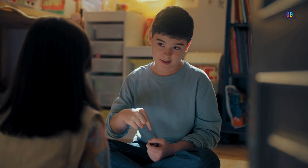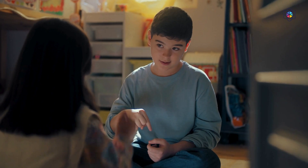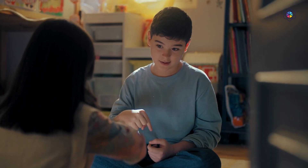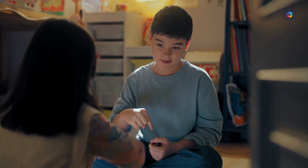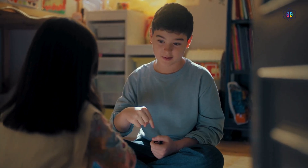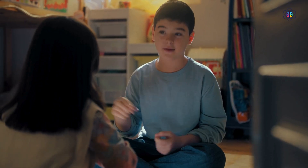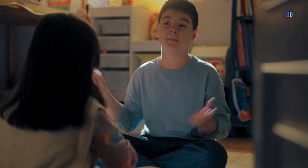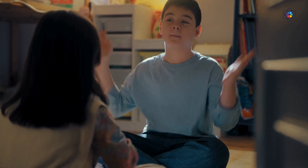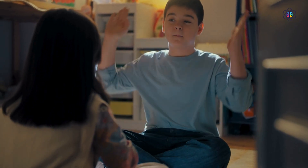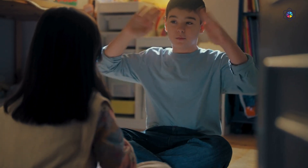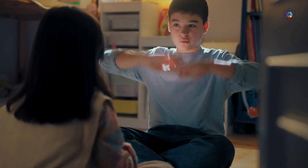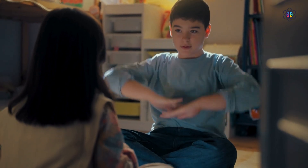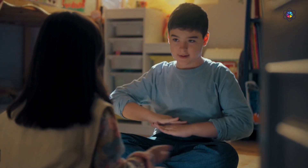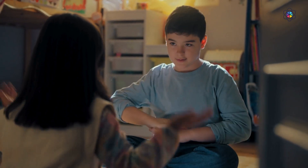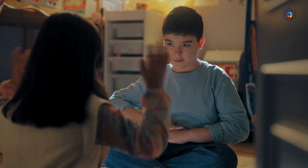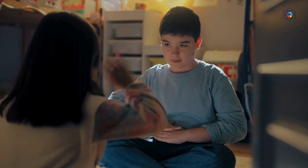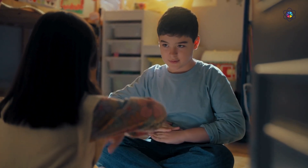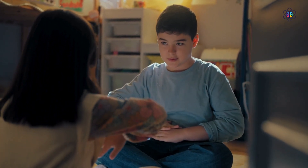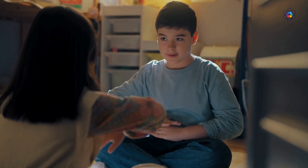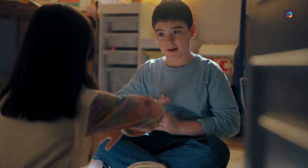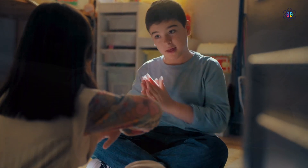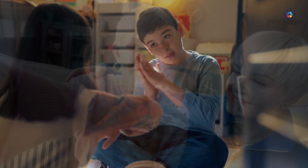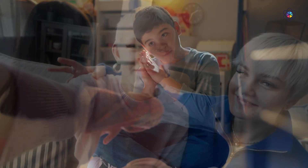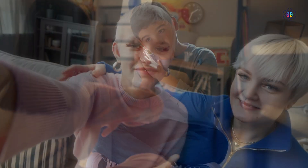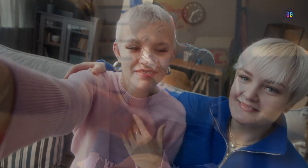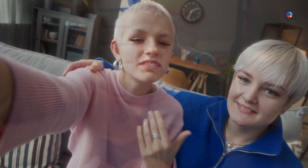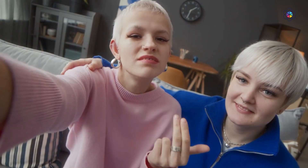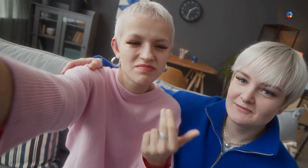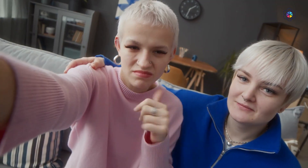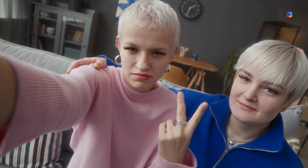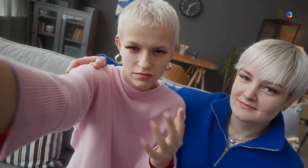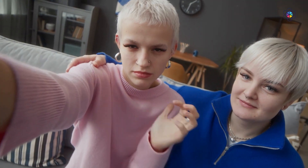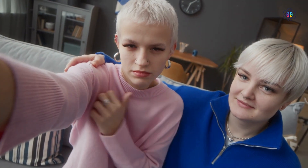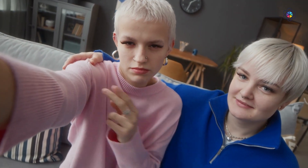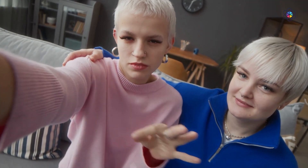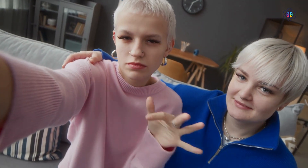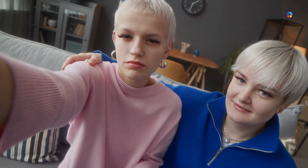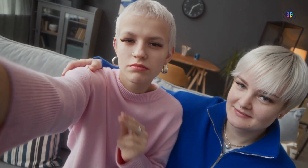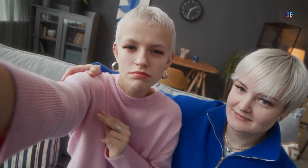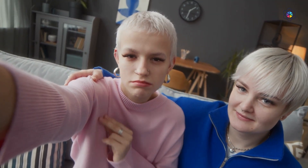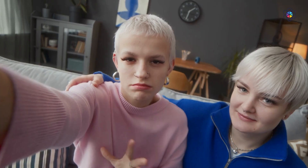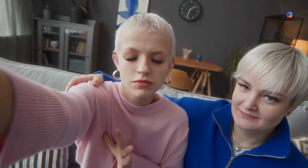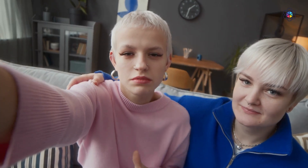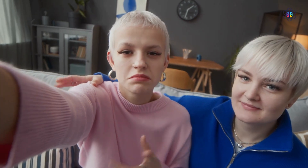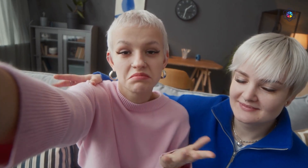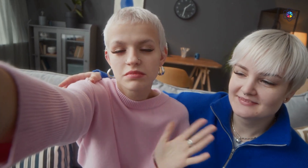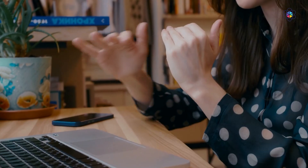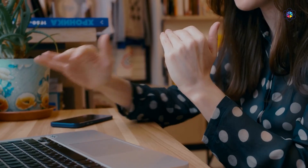career advantages, think about what it truly means. Opening doors to inclusivity, breaking isolation, and